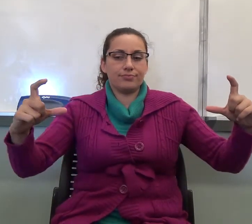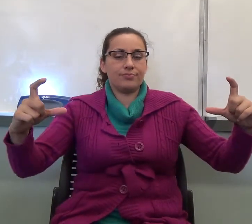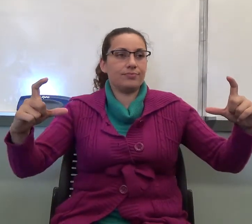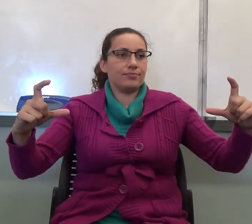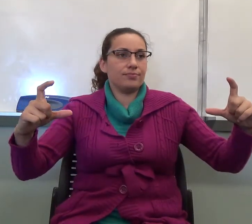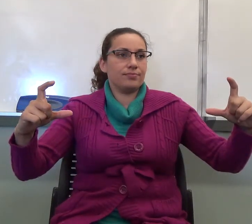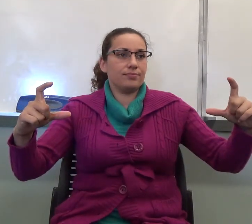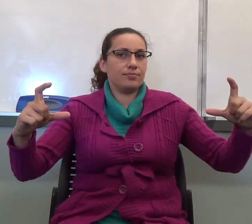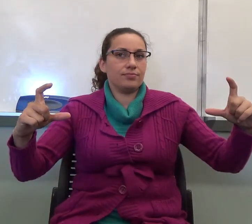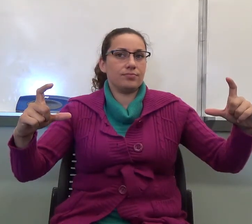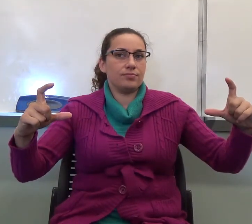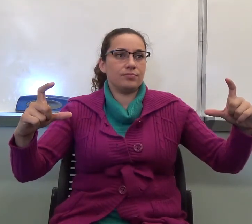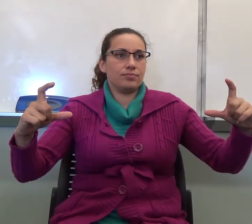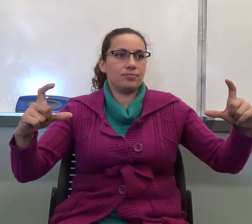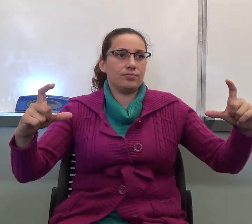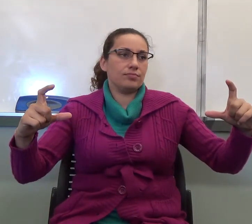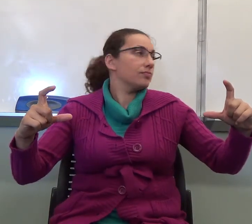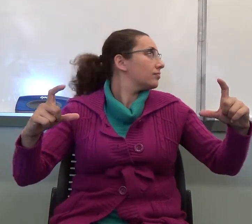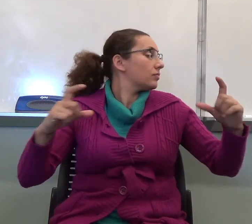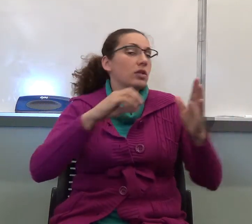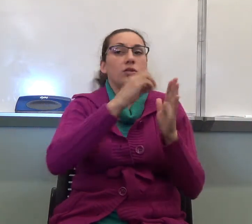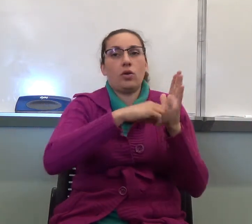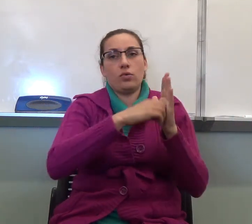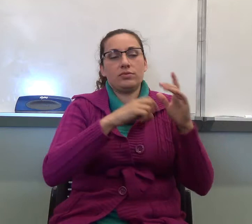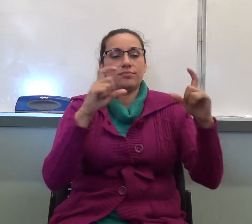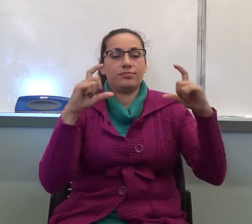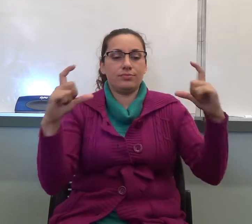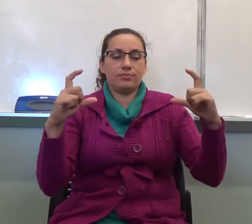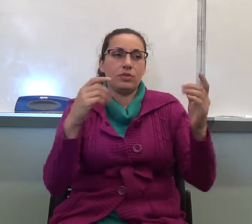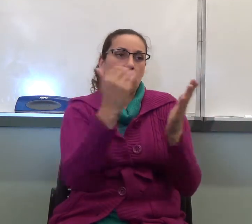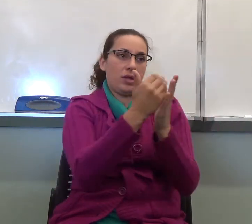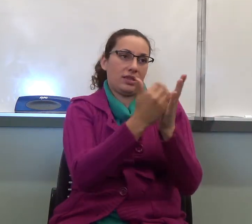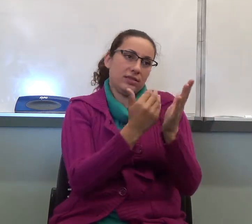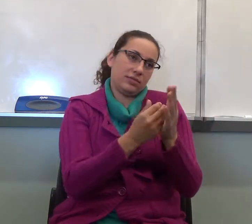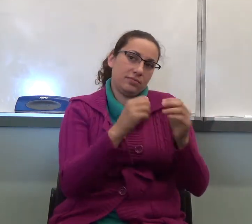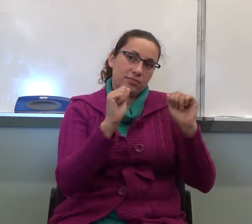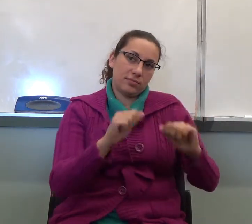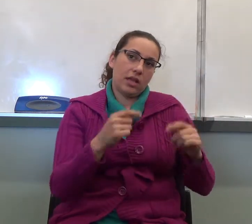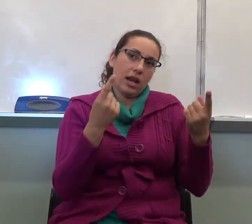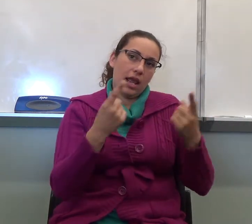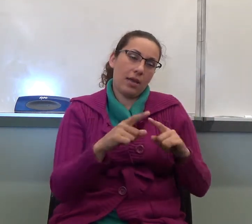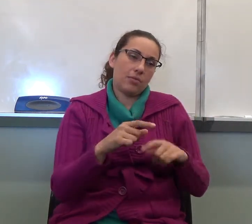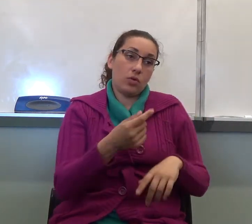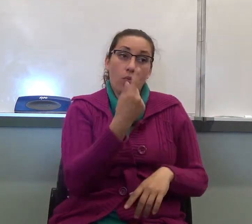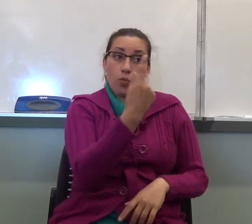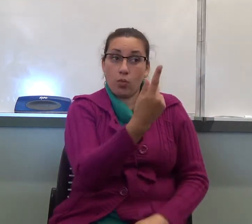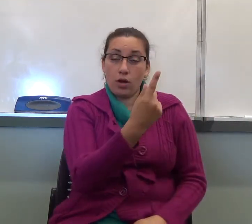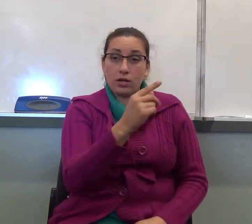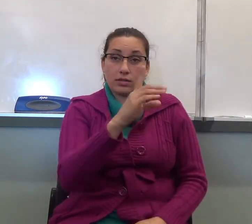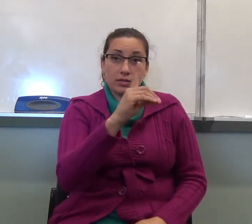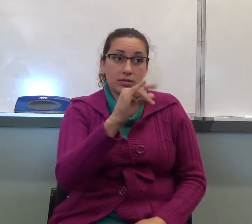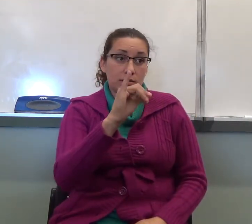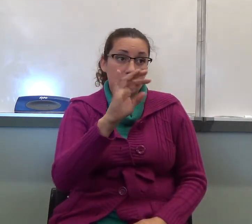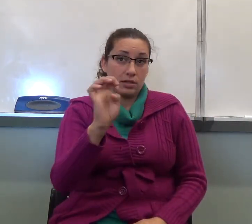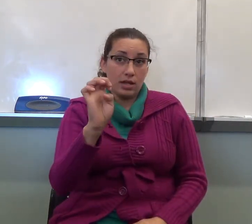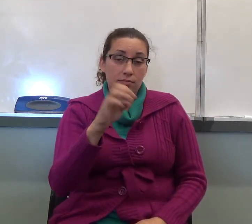called set theory notation. And you just list what could come up if you roll a single die. You get maybe get a 1, get a